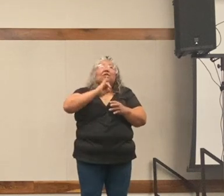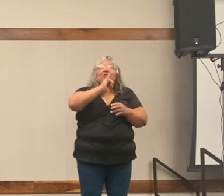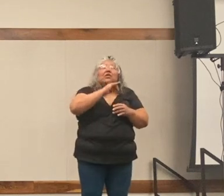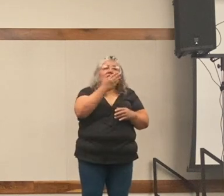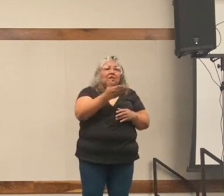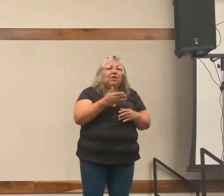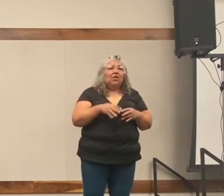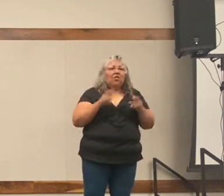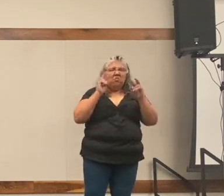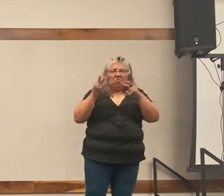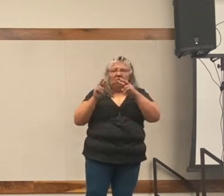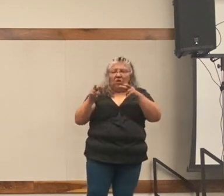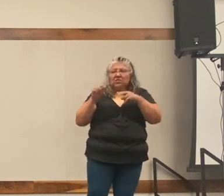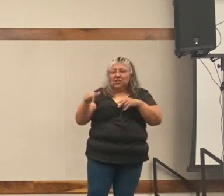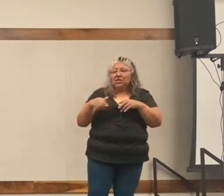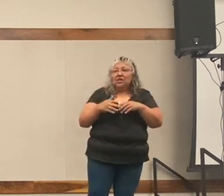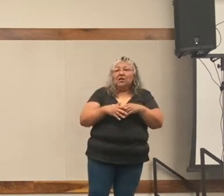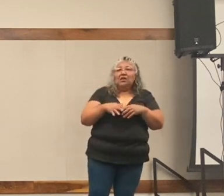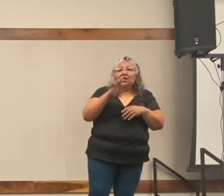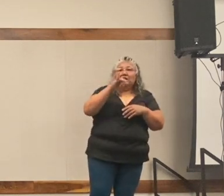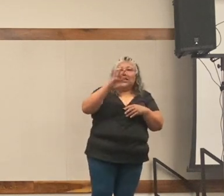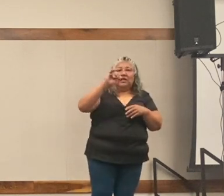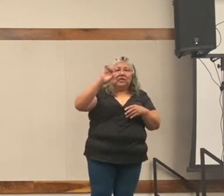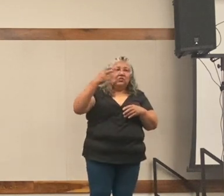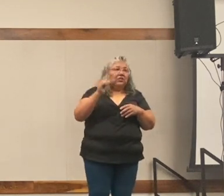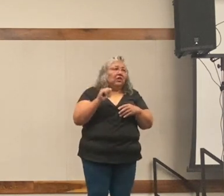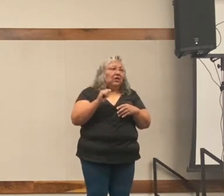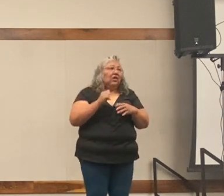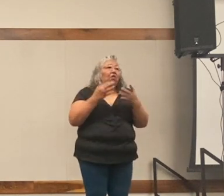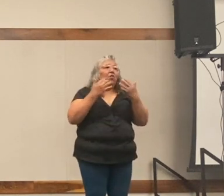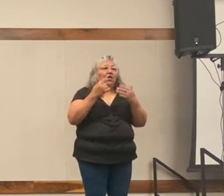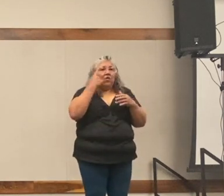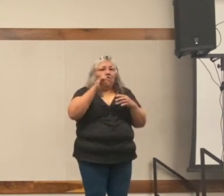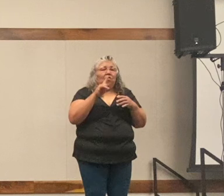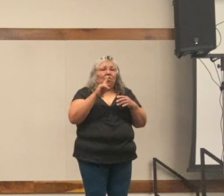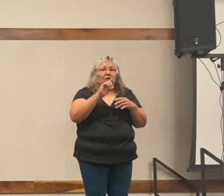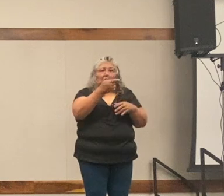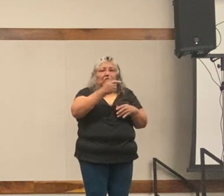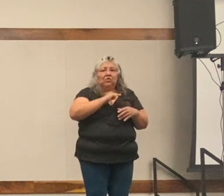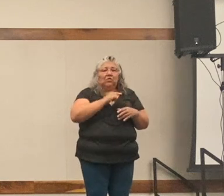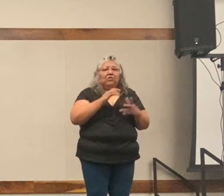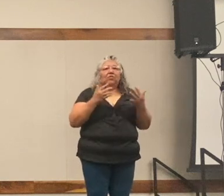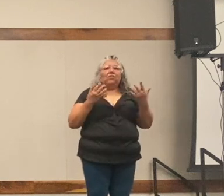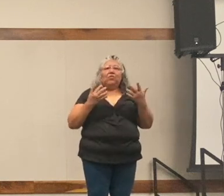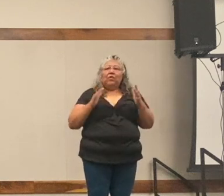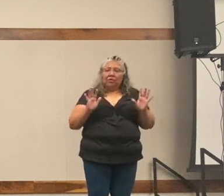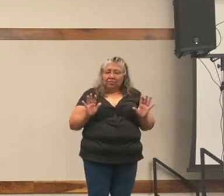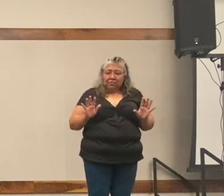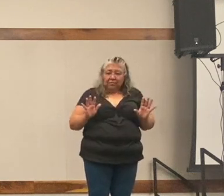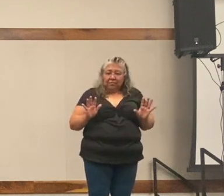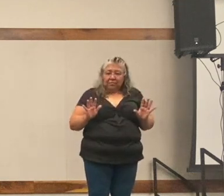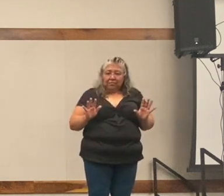there watching all this stuff. Elijah is there waiting for his turn. And finally says, wait, hold